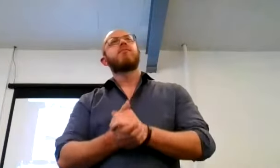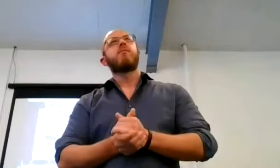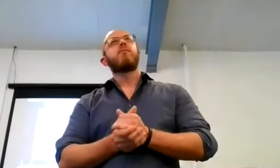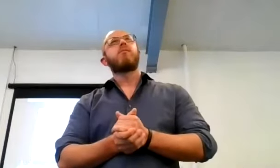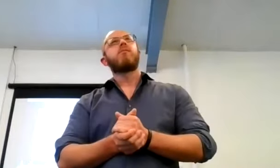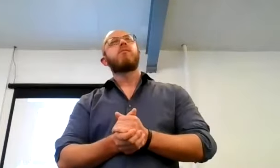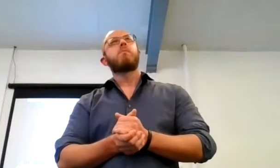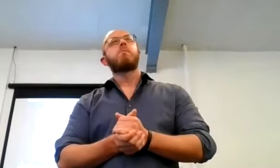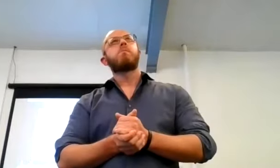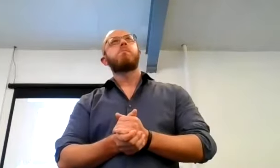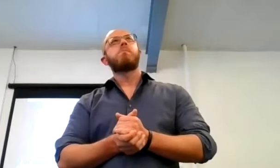Handshake.